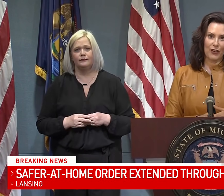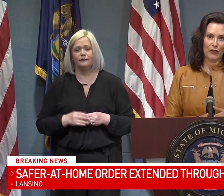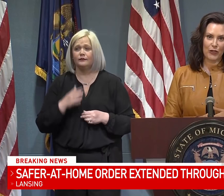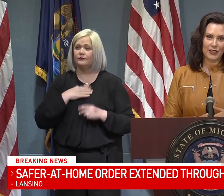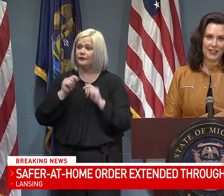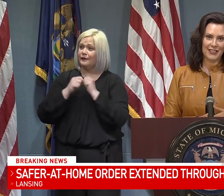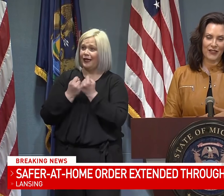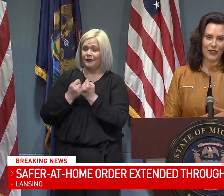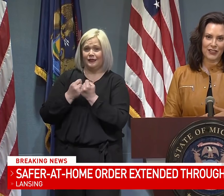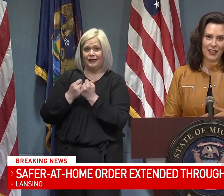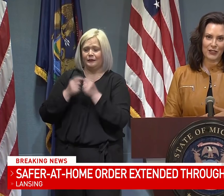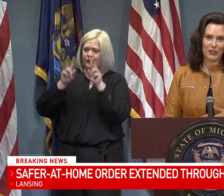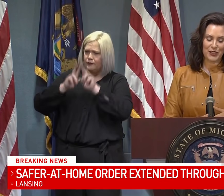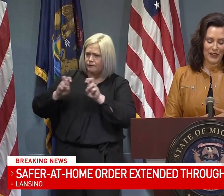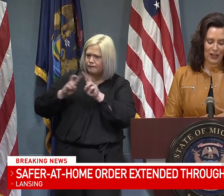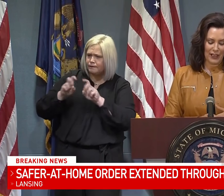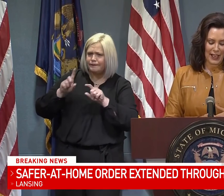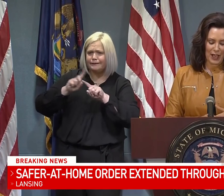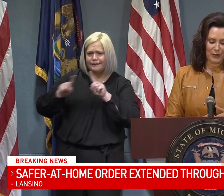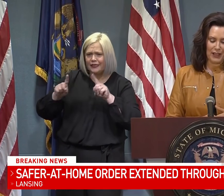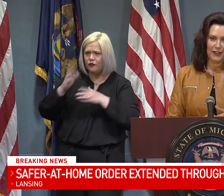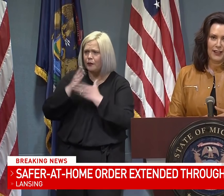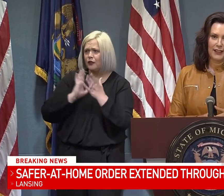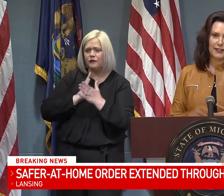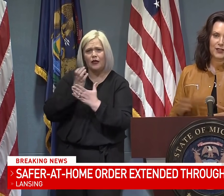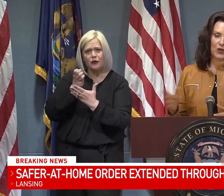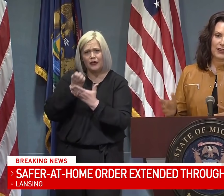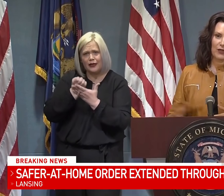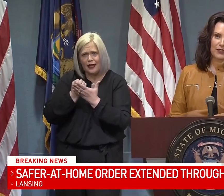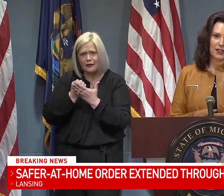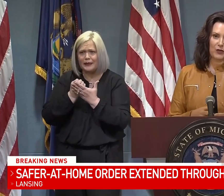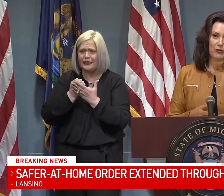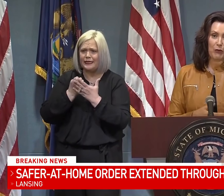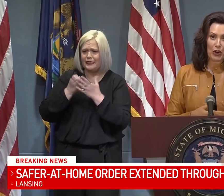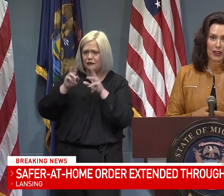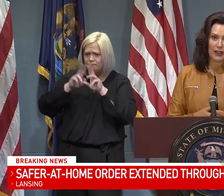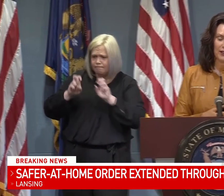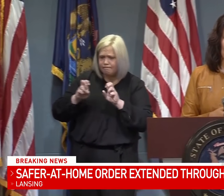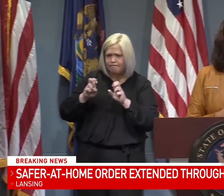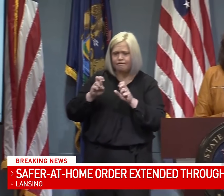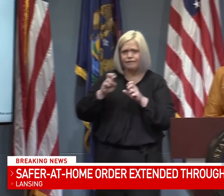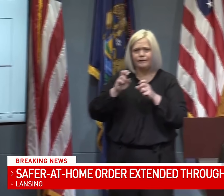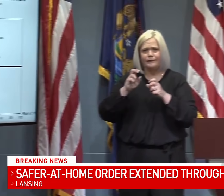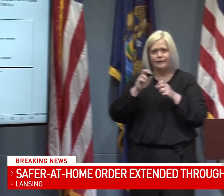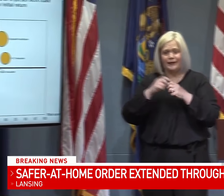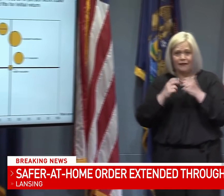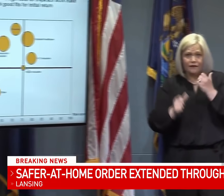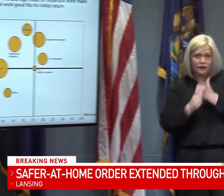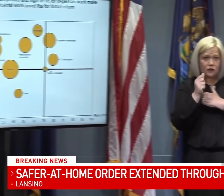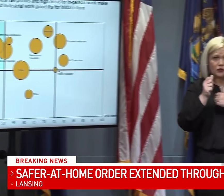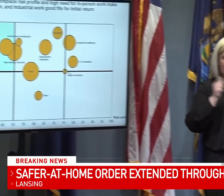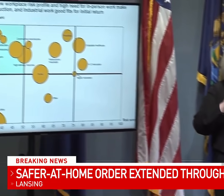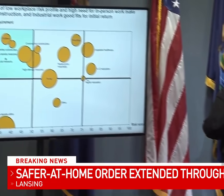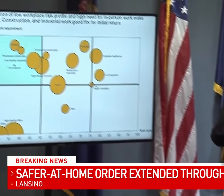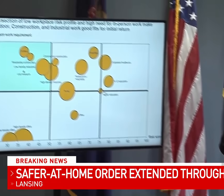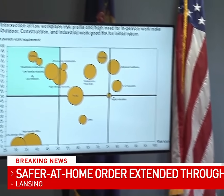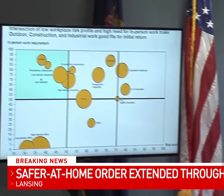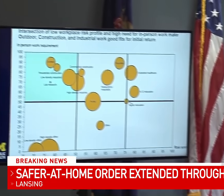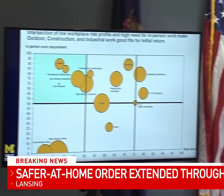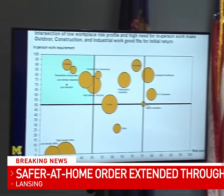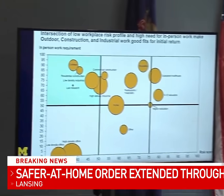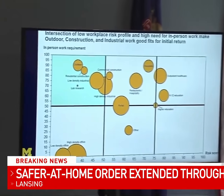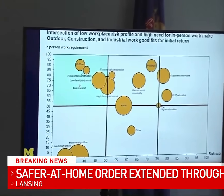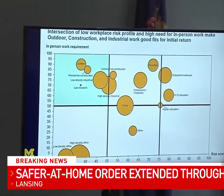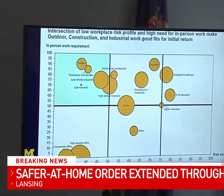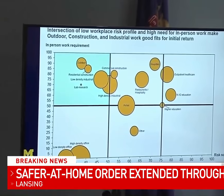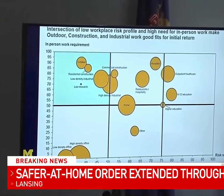the inherent risk in different sectors of our economy. This is work that was done with Merck and the University of Michigan to help inform